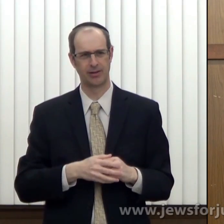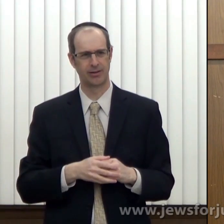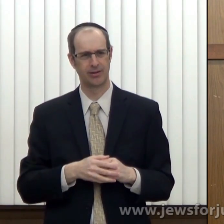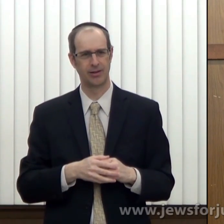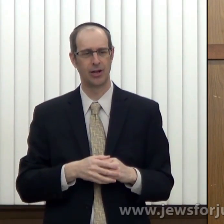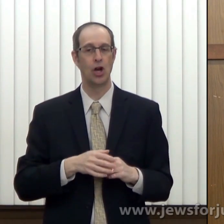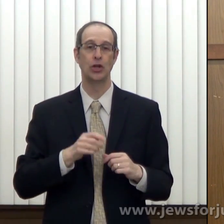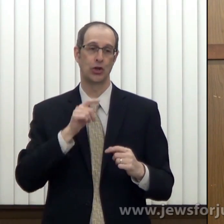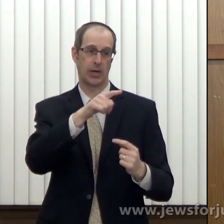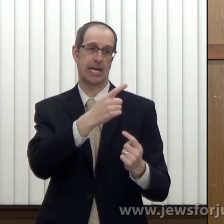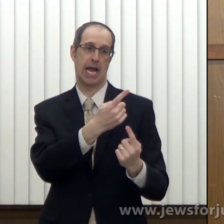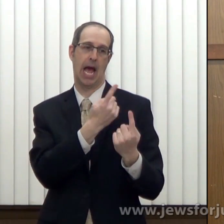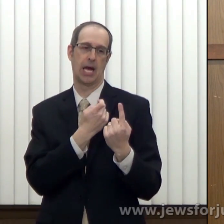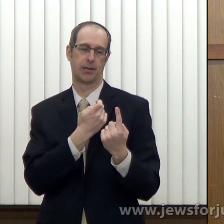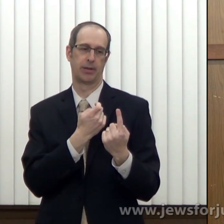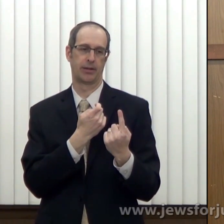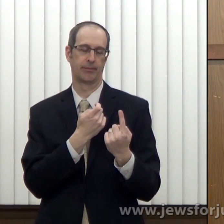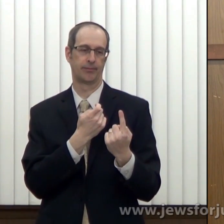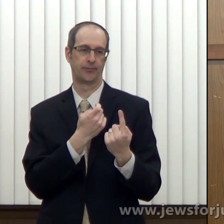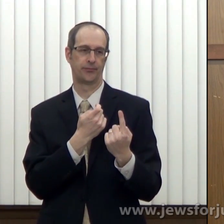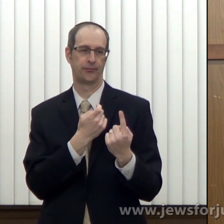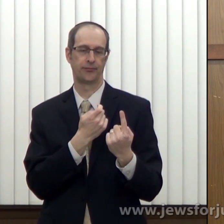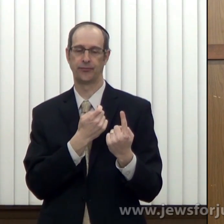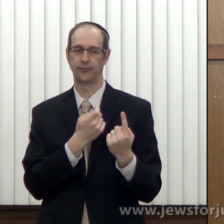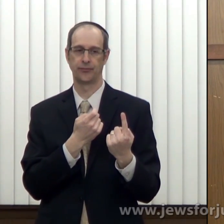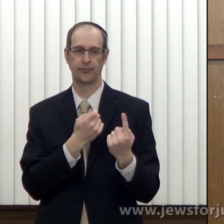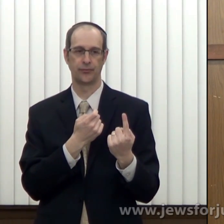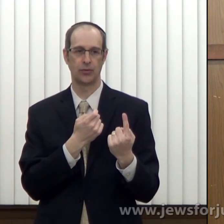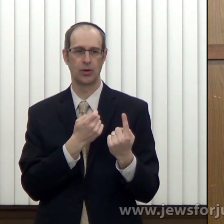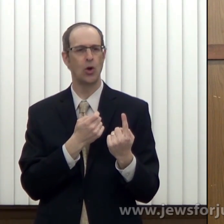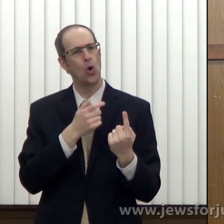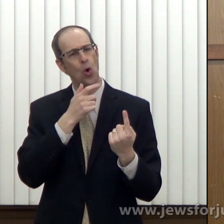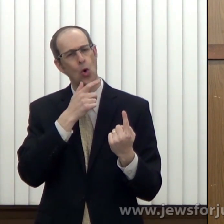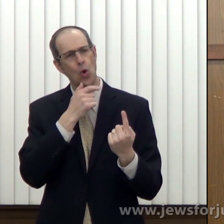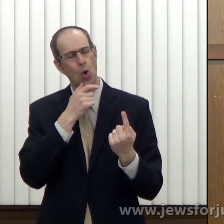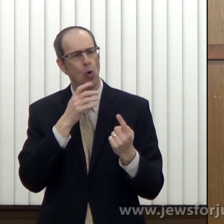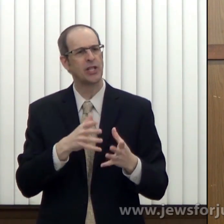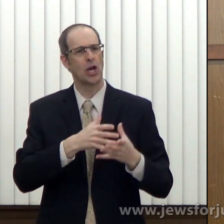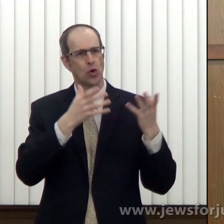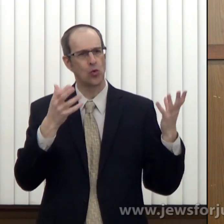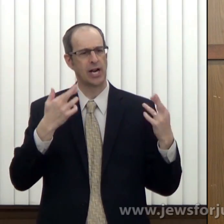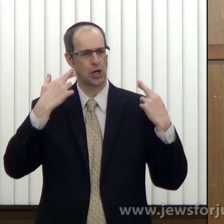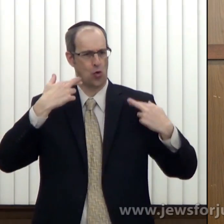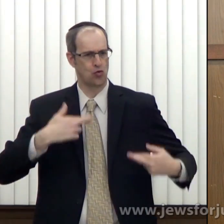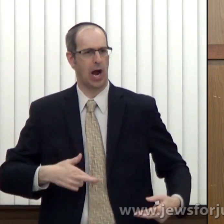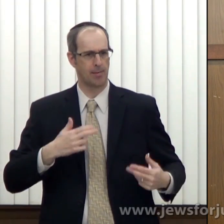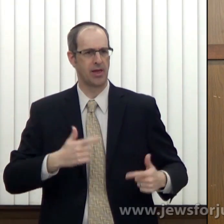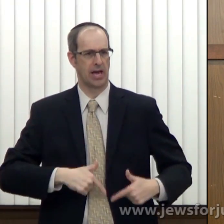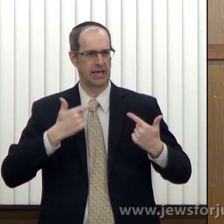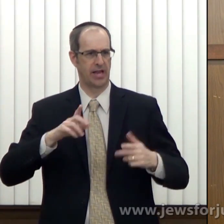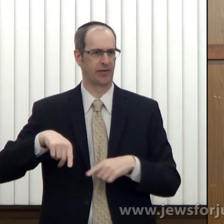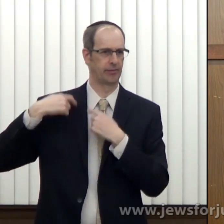he asked me a question. He said, who was the greatest rabbi that ever lived?